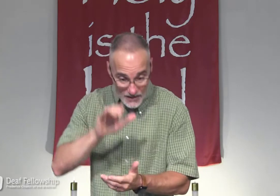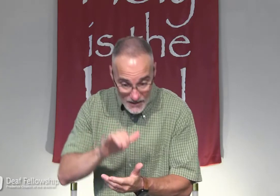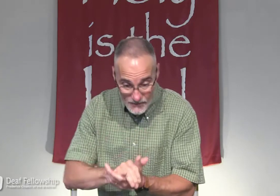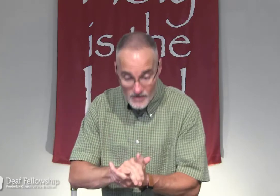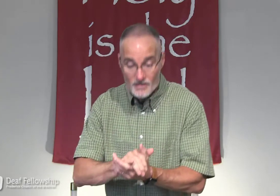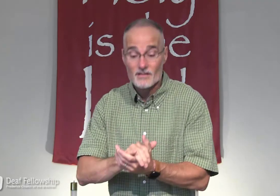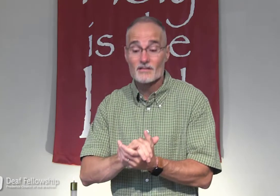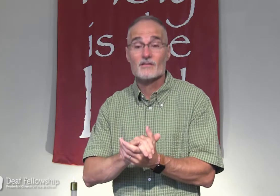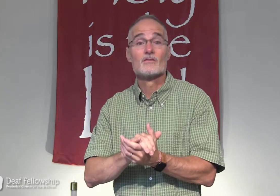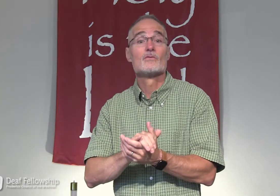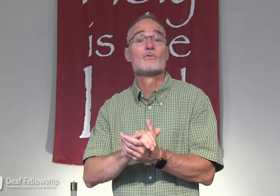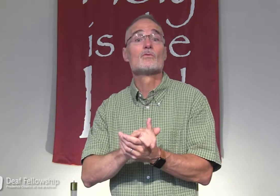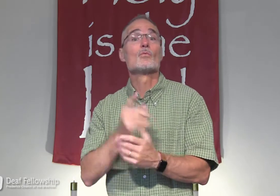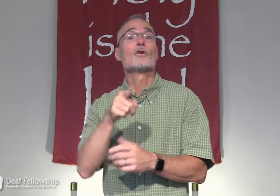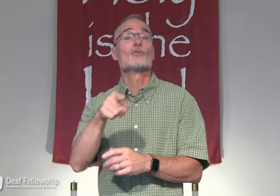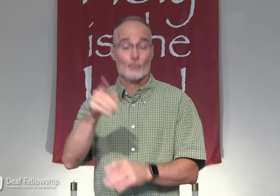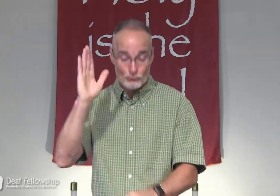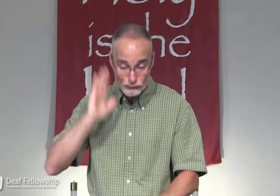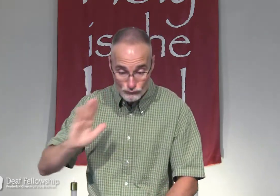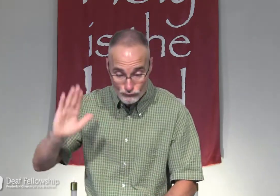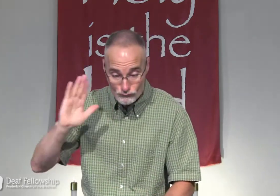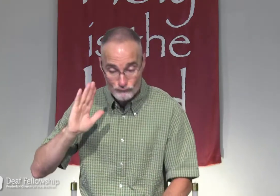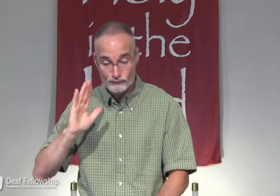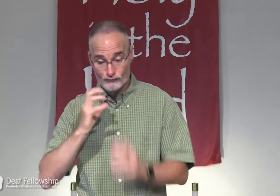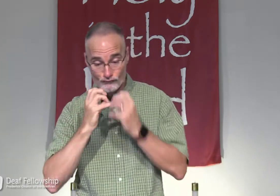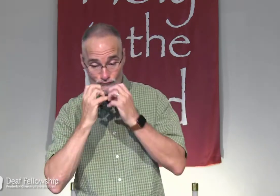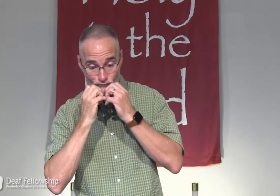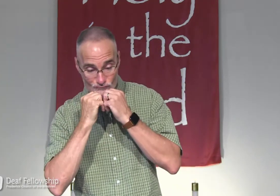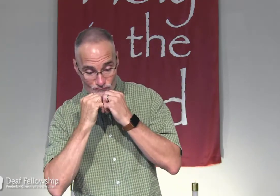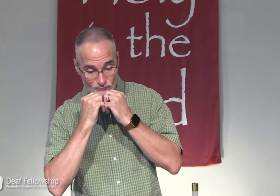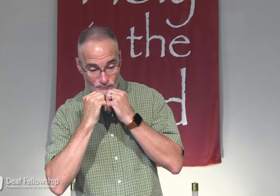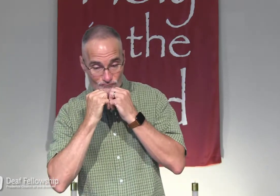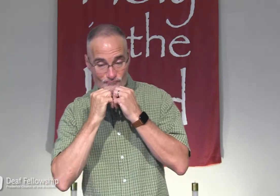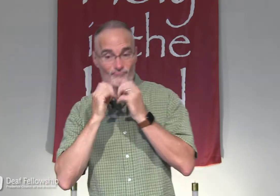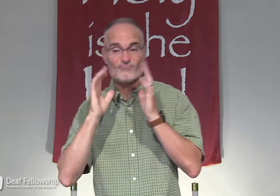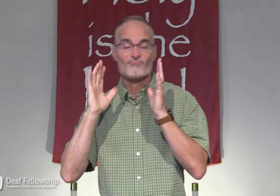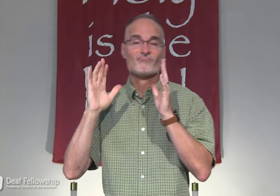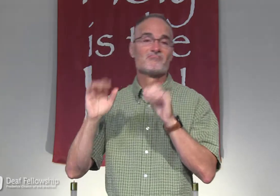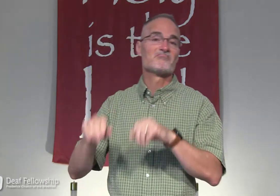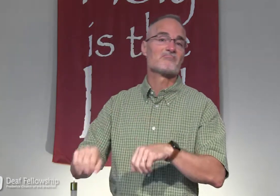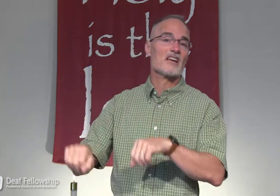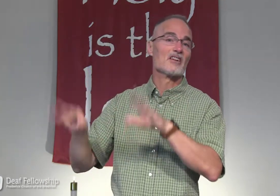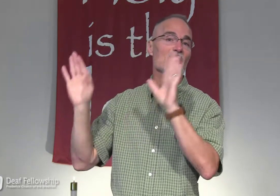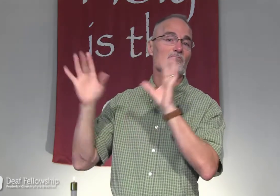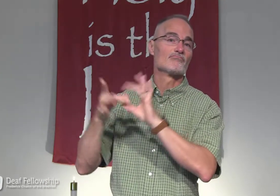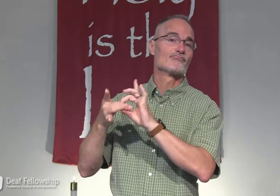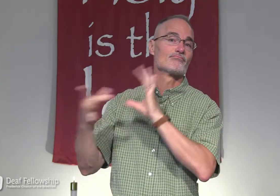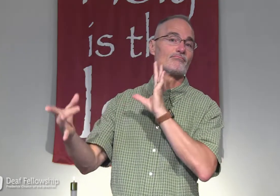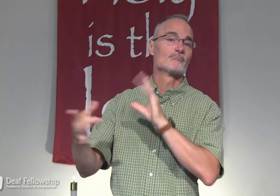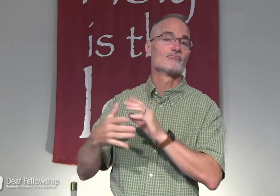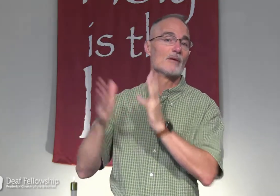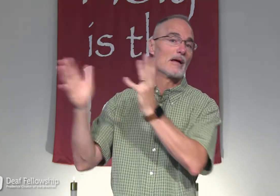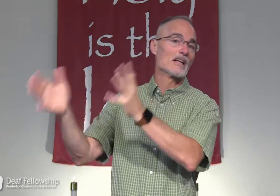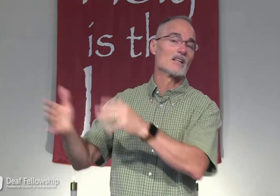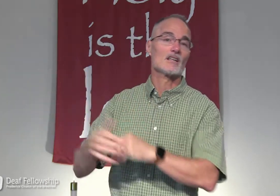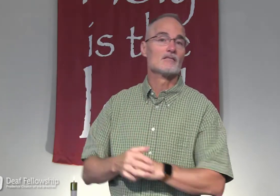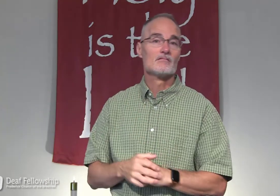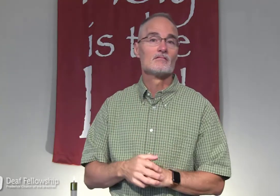And that word means that your beliefs, what you used to value, you've given up